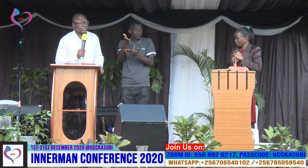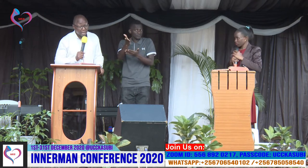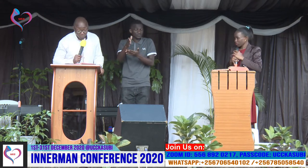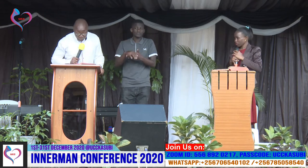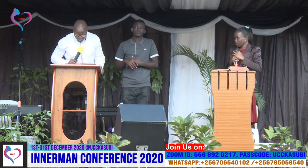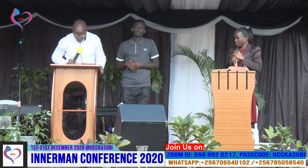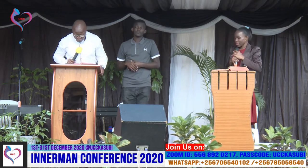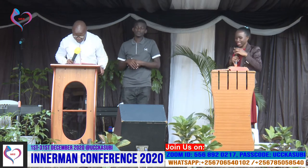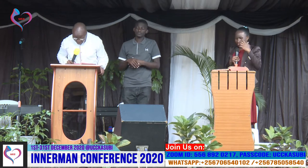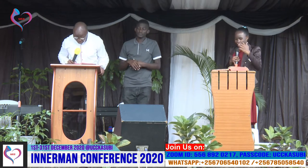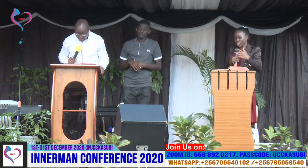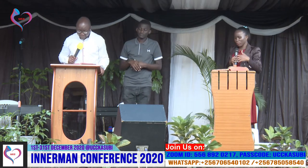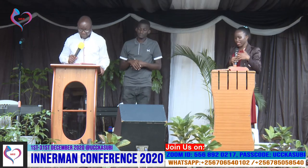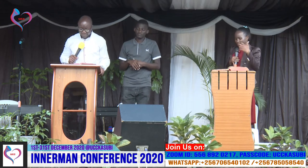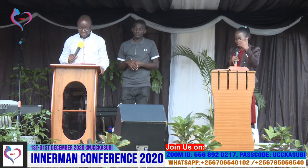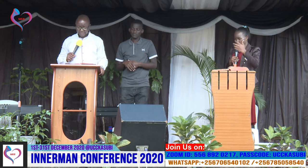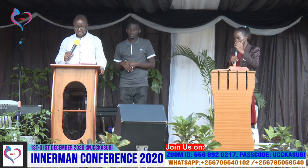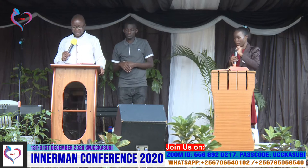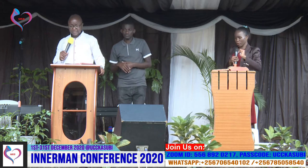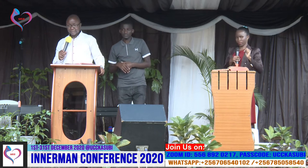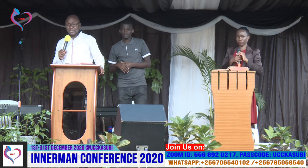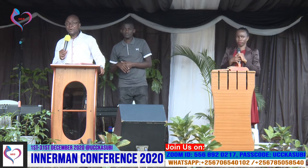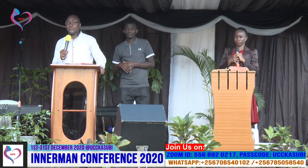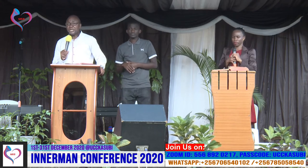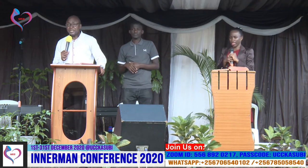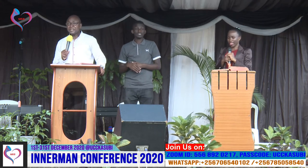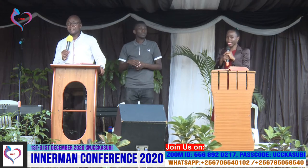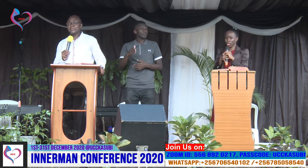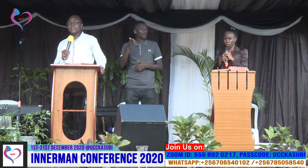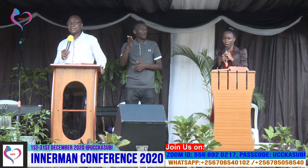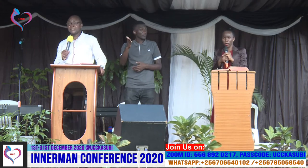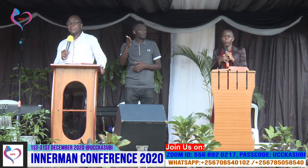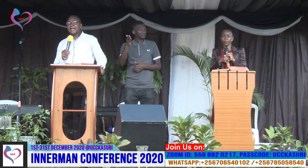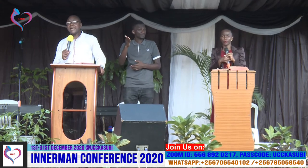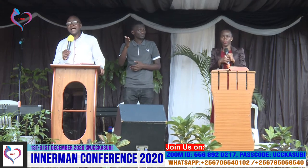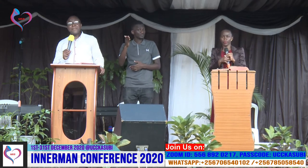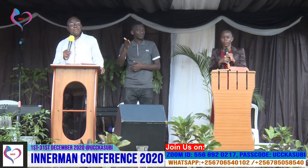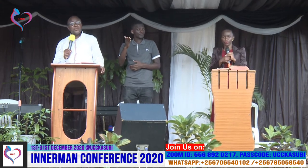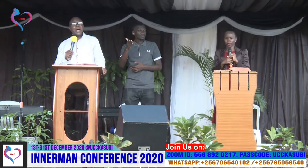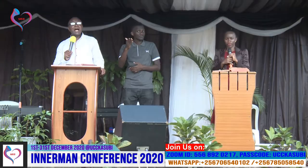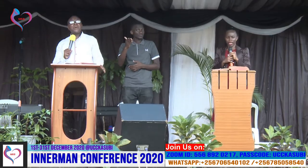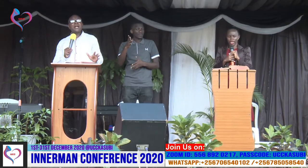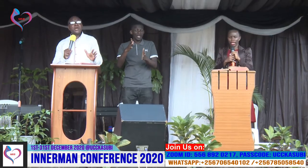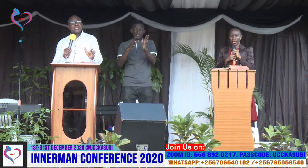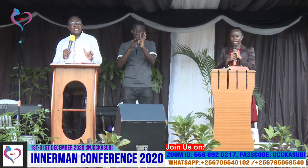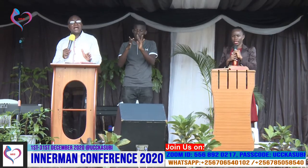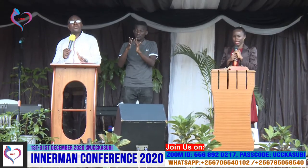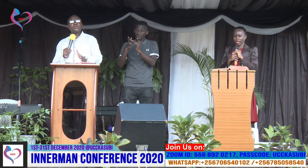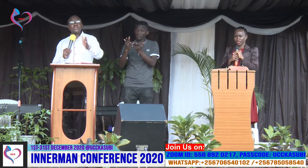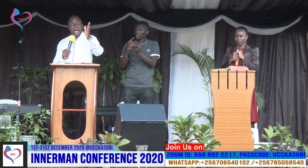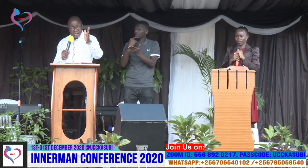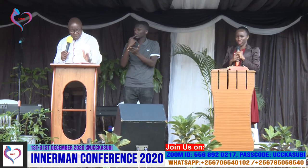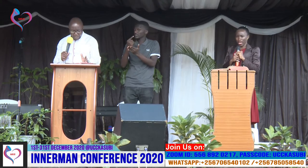okusalirwa omusango jekuli. The judgment is real. Jekuli. It is real. Banenga Bible bwegamba waliwe